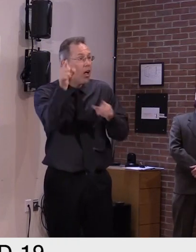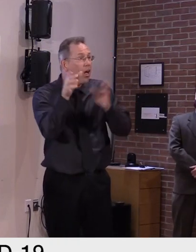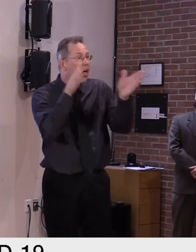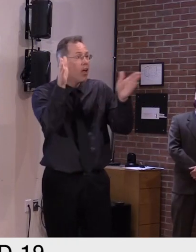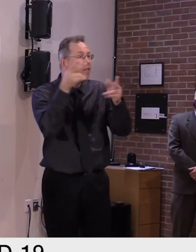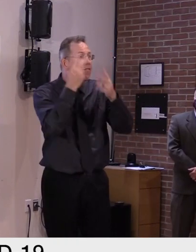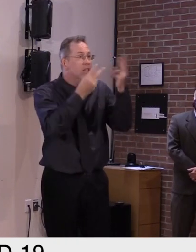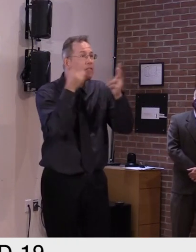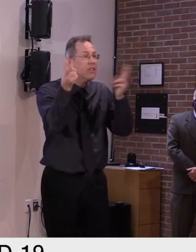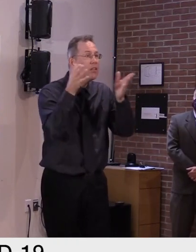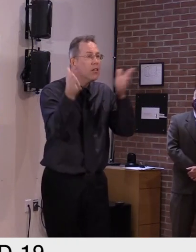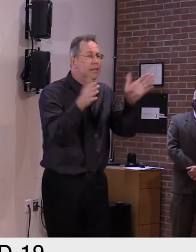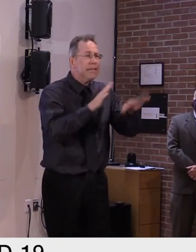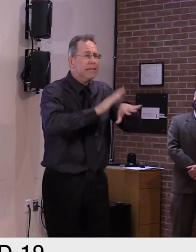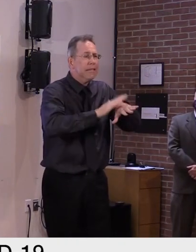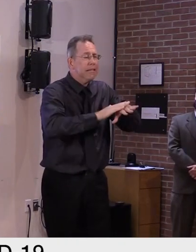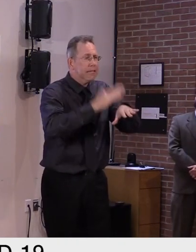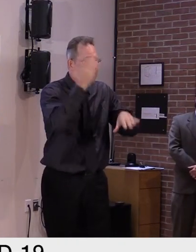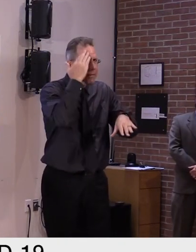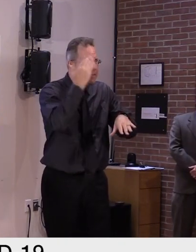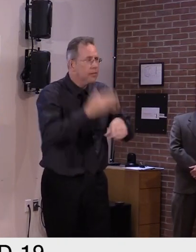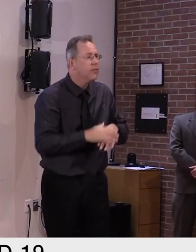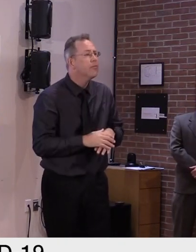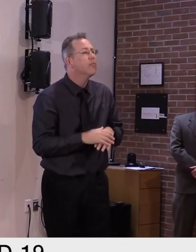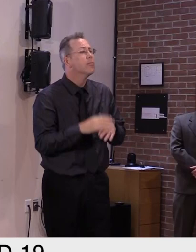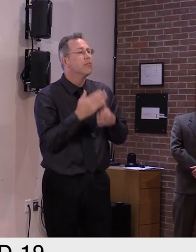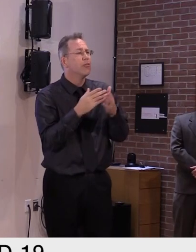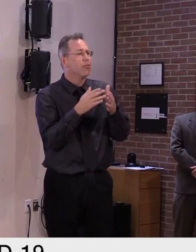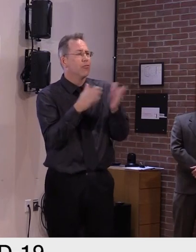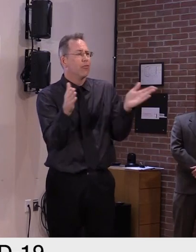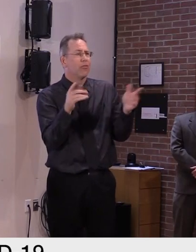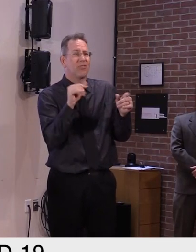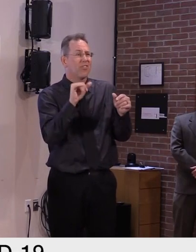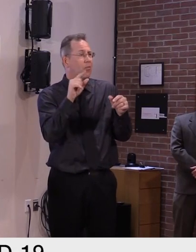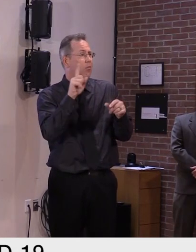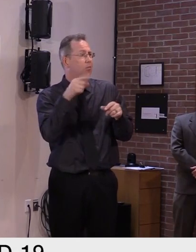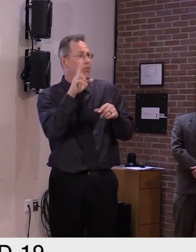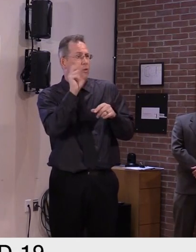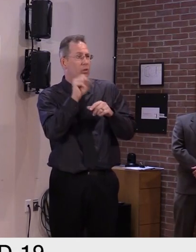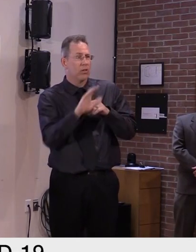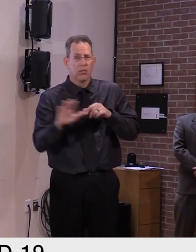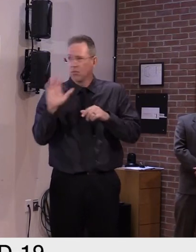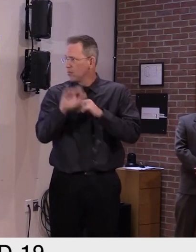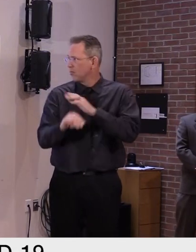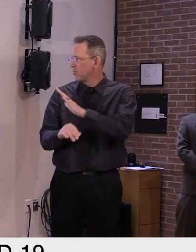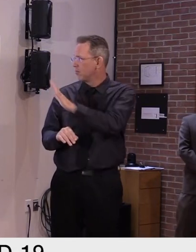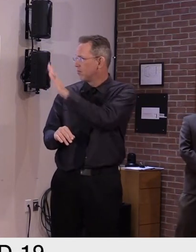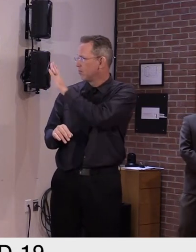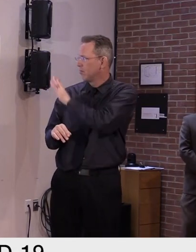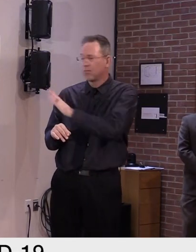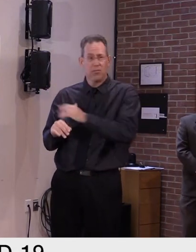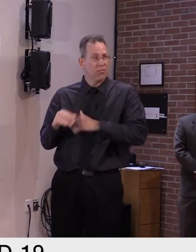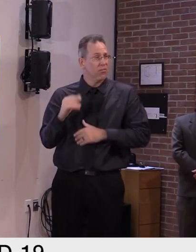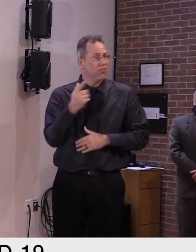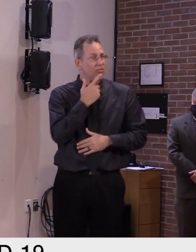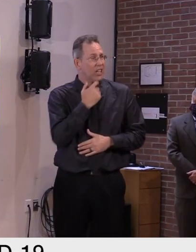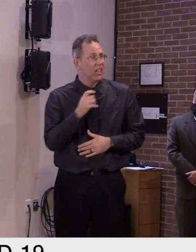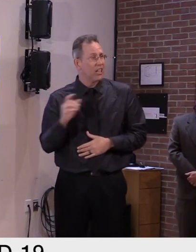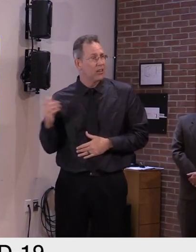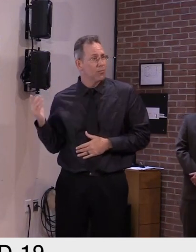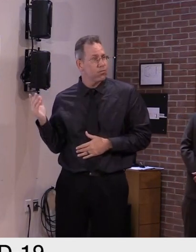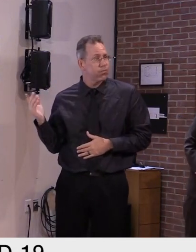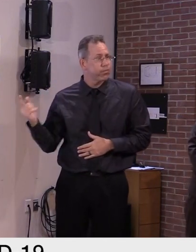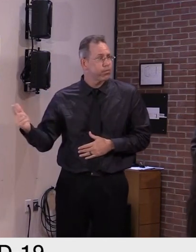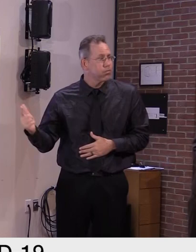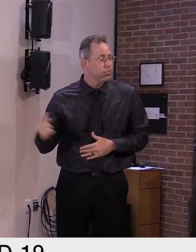we just provided an overview of what our travel methodology would look like if applied to the entire country. Obviously our travel map applies